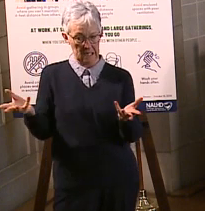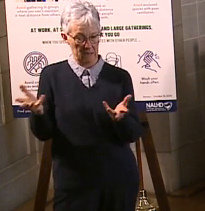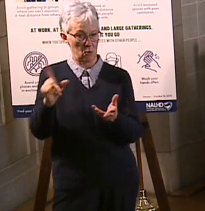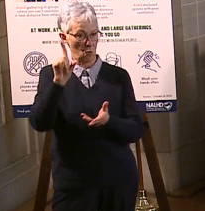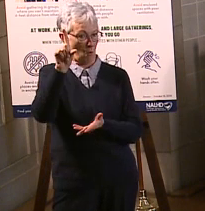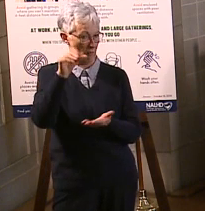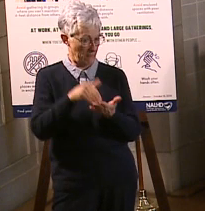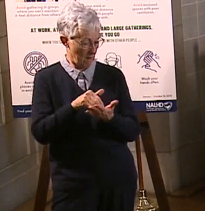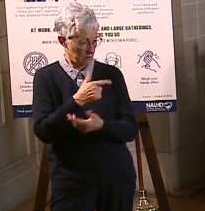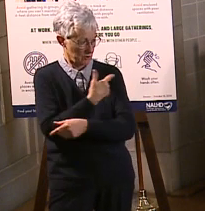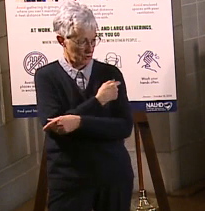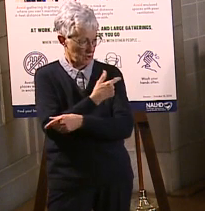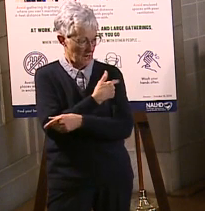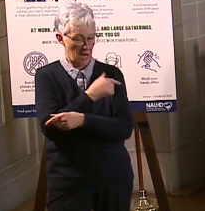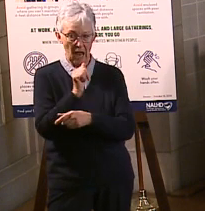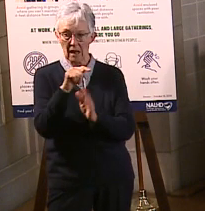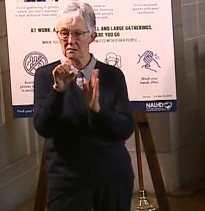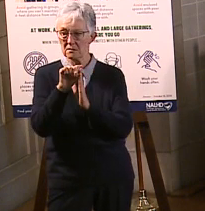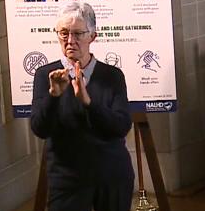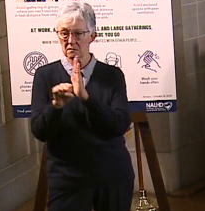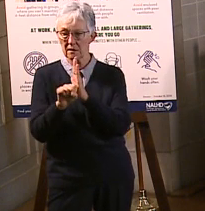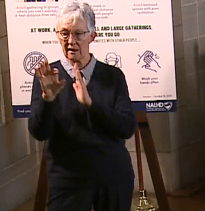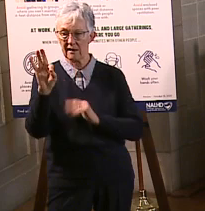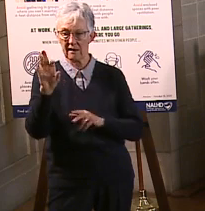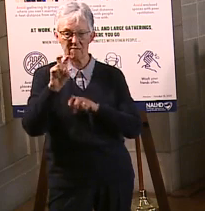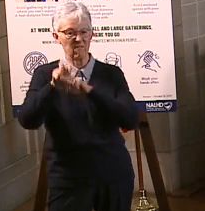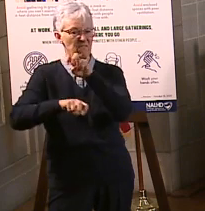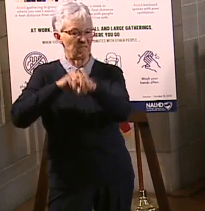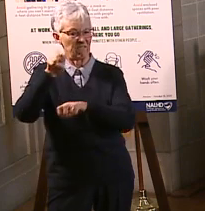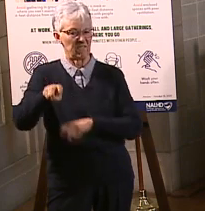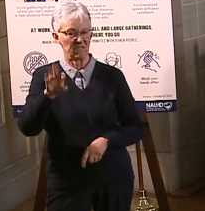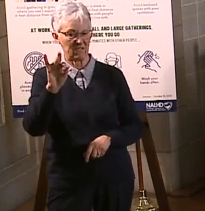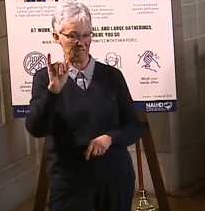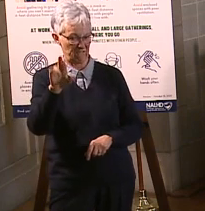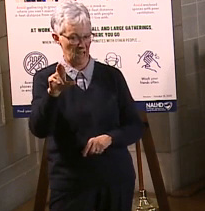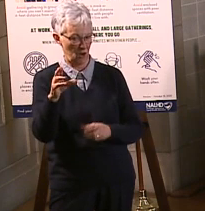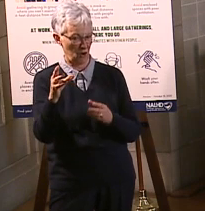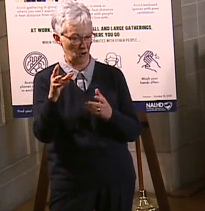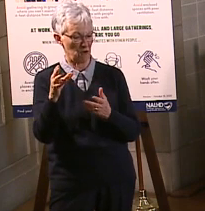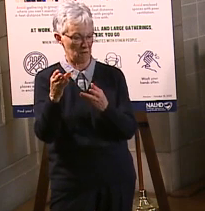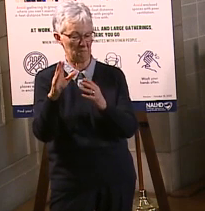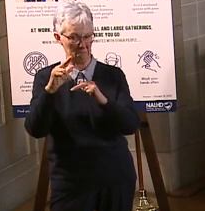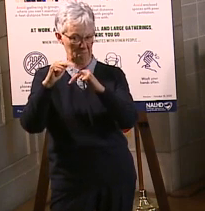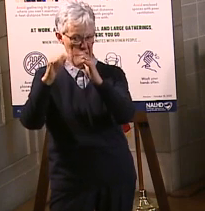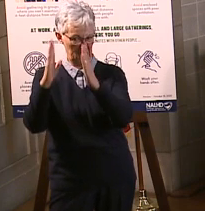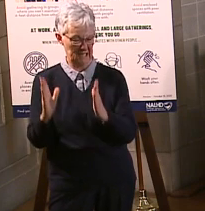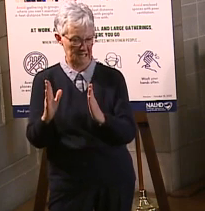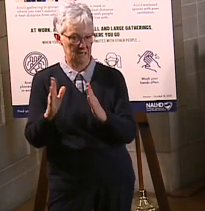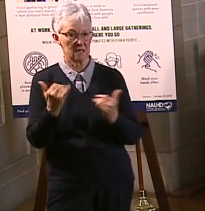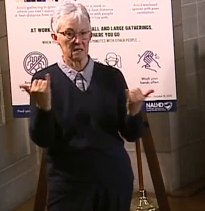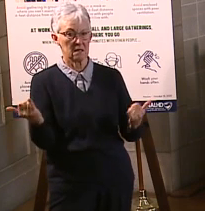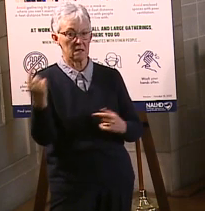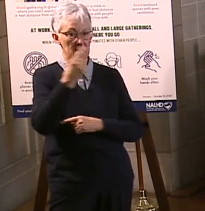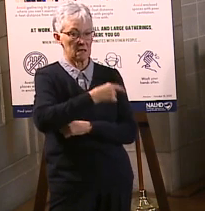folks, get them vaccinated at the state fairgrounds. Today, there's going to be approximately 4,500 vaccines administered to those